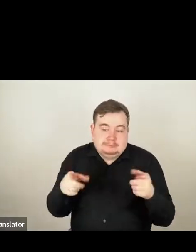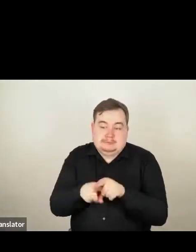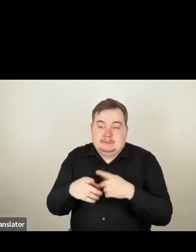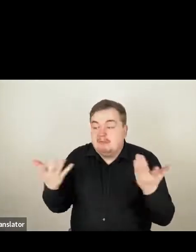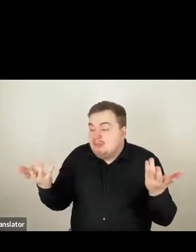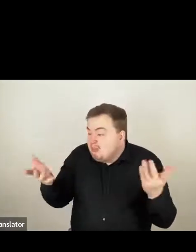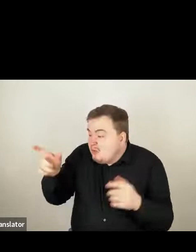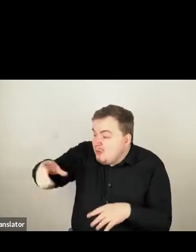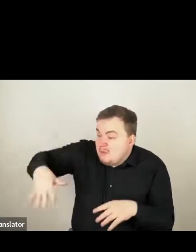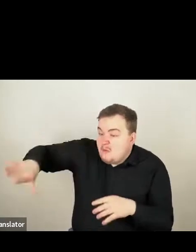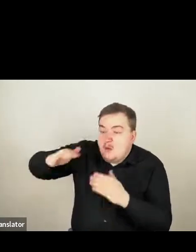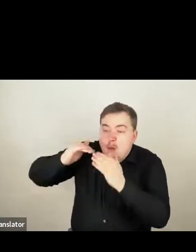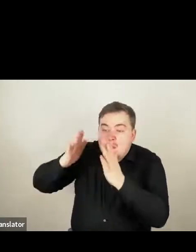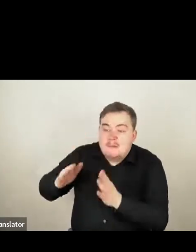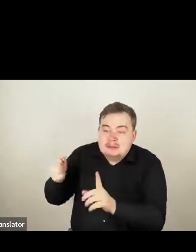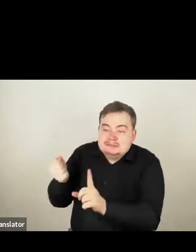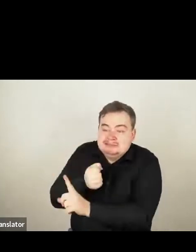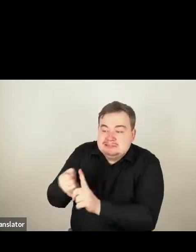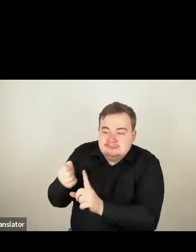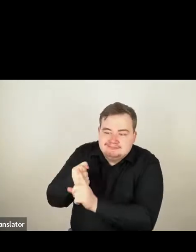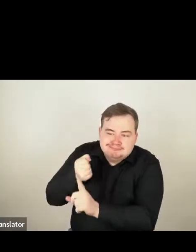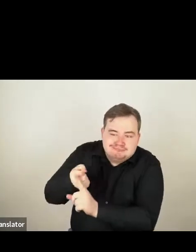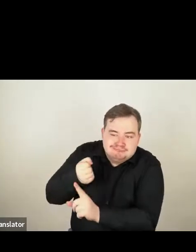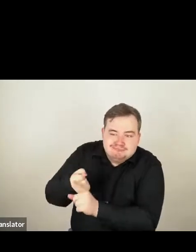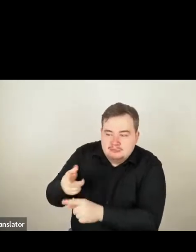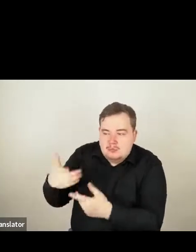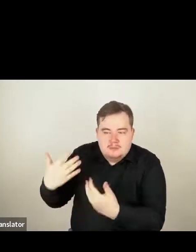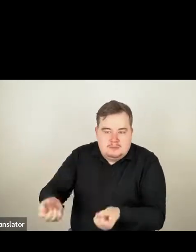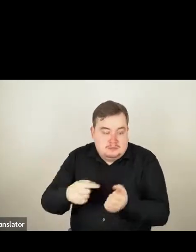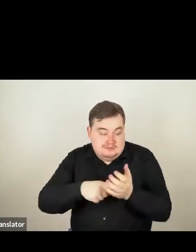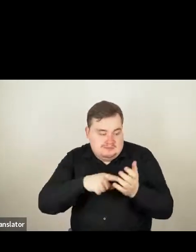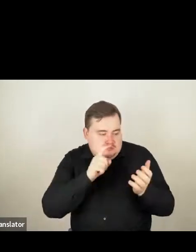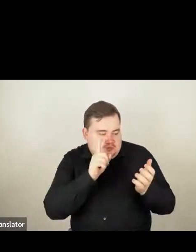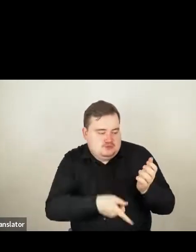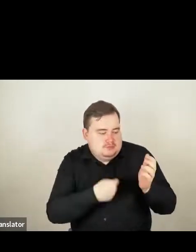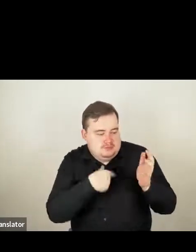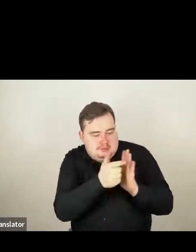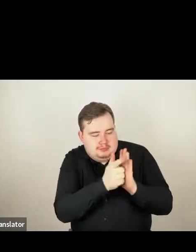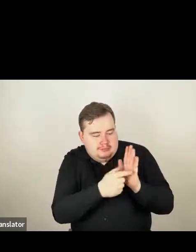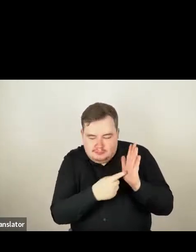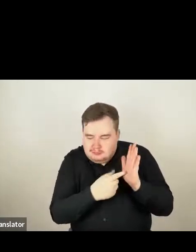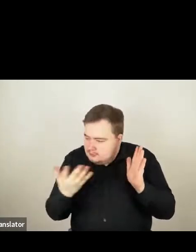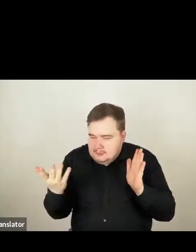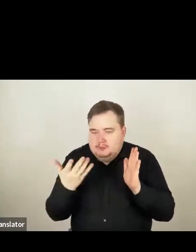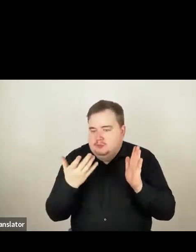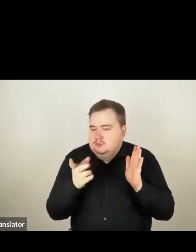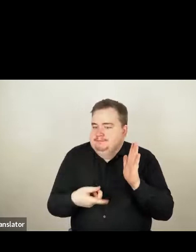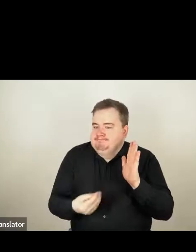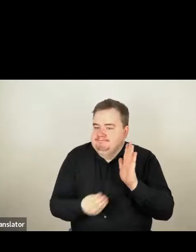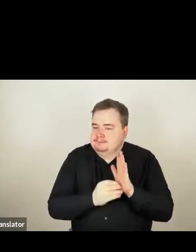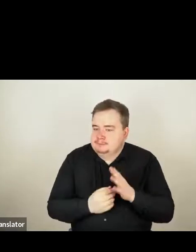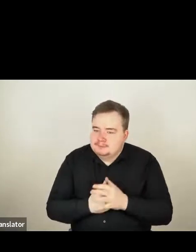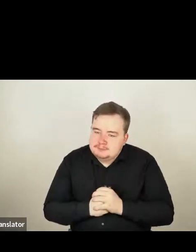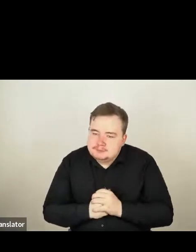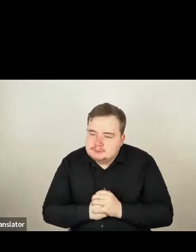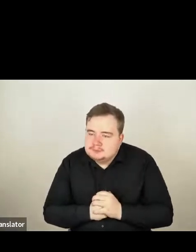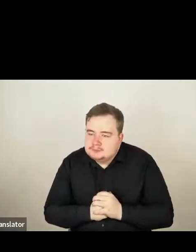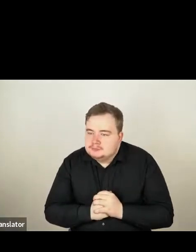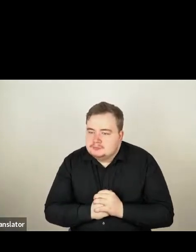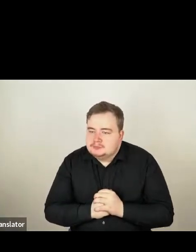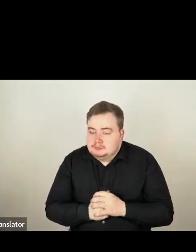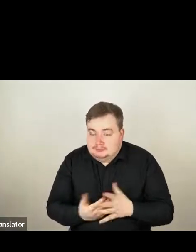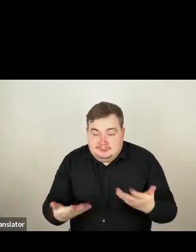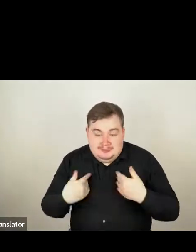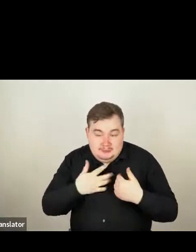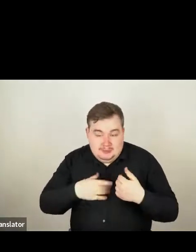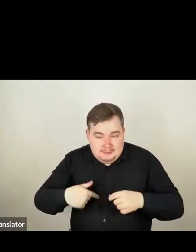that. There are different ways to do it, so think about that. At the end of an audit, coming up with a gender action plan, you